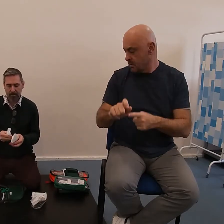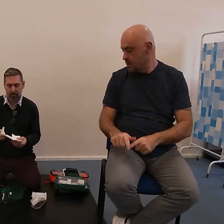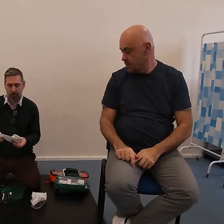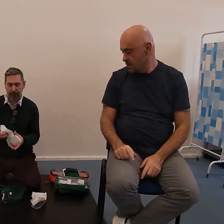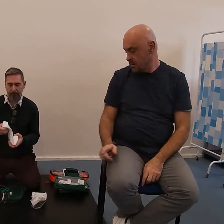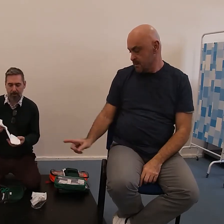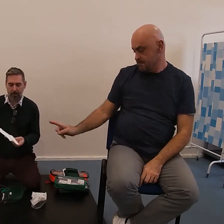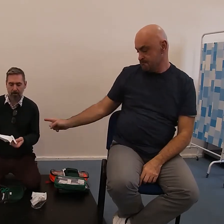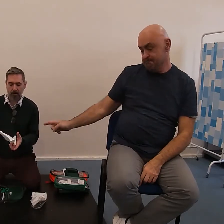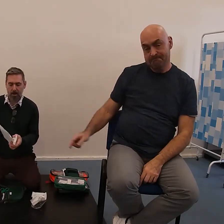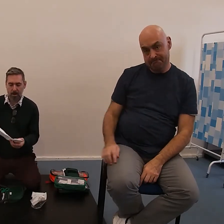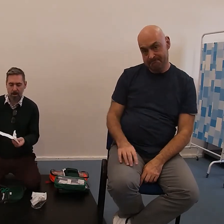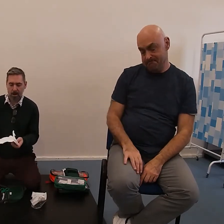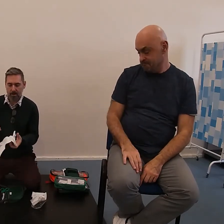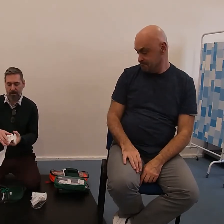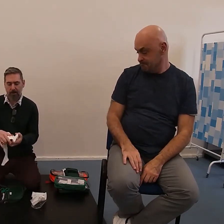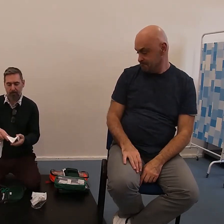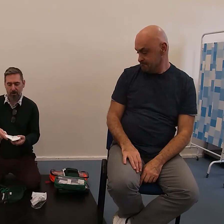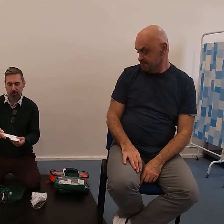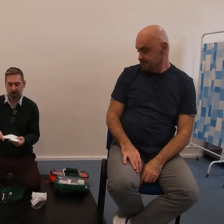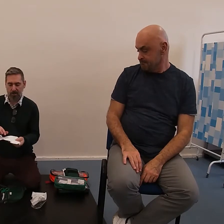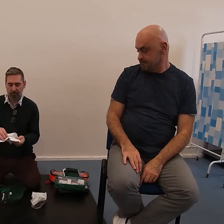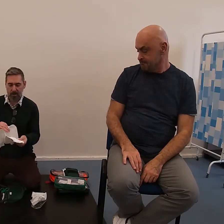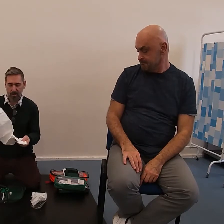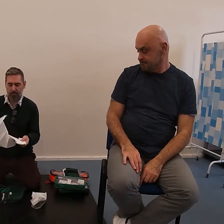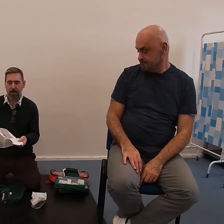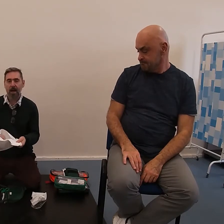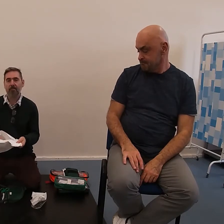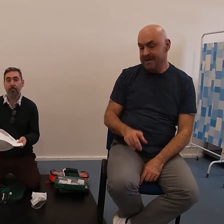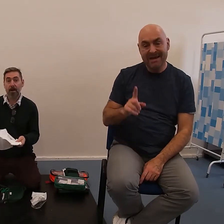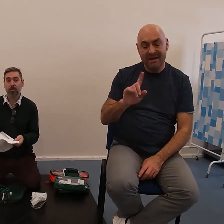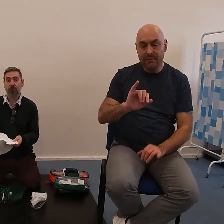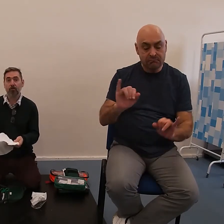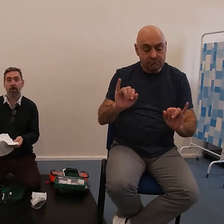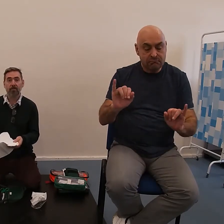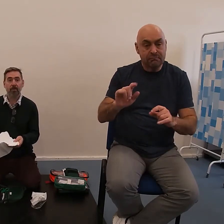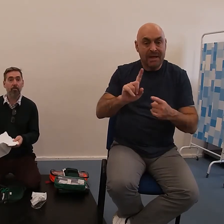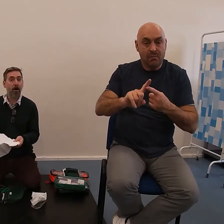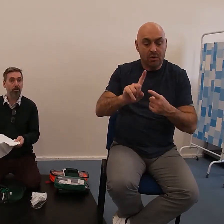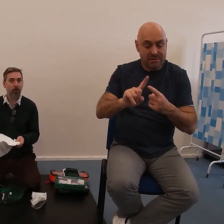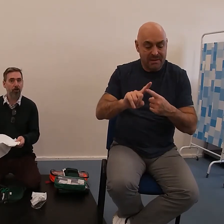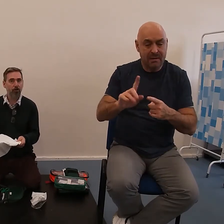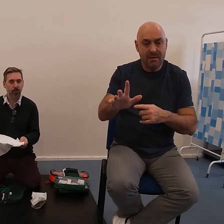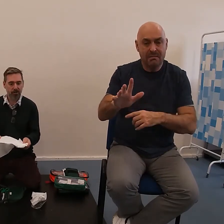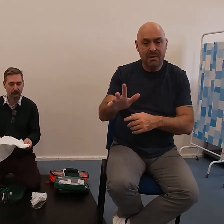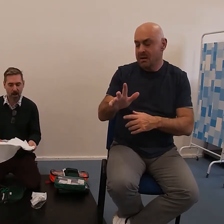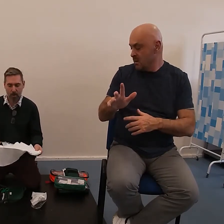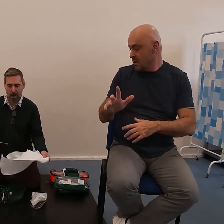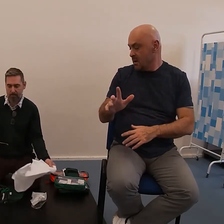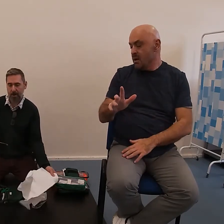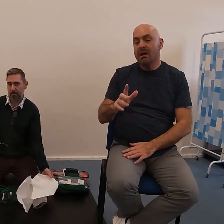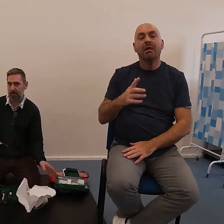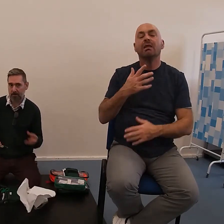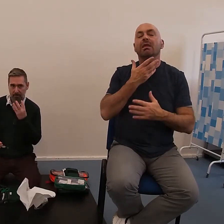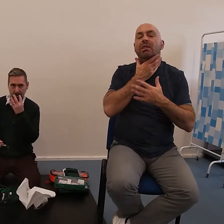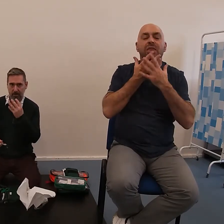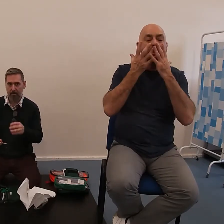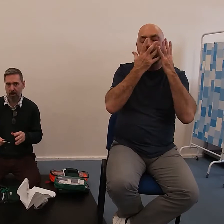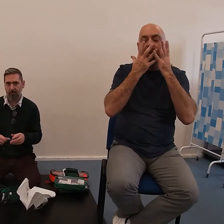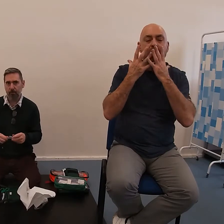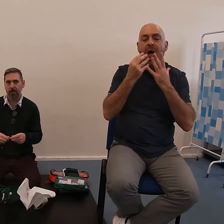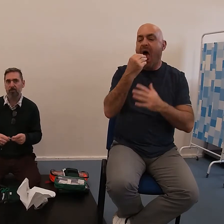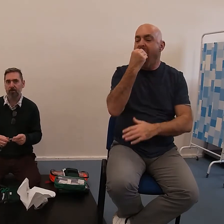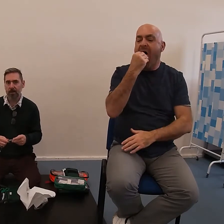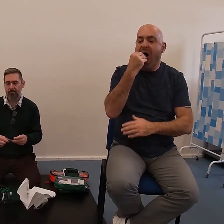And simply put, in a medical emergency, if we have a patient with a partial occlusion to airway, maybe there's something